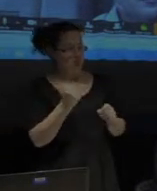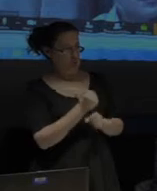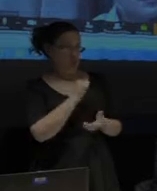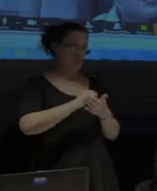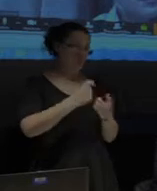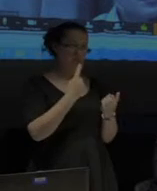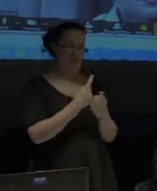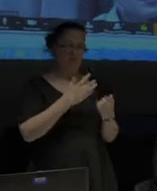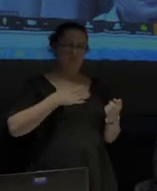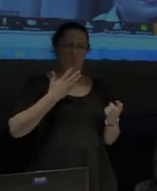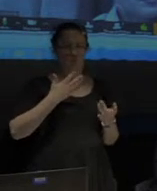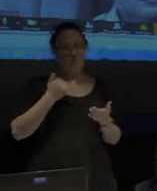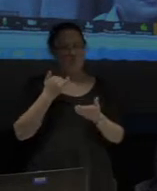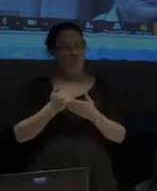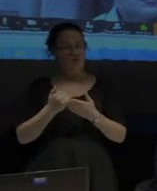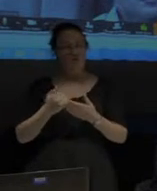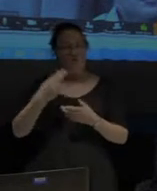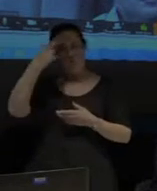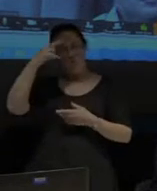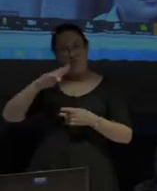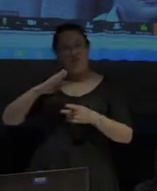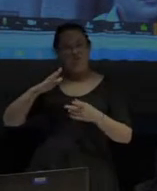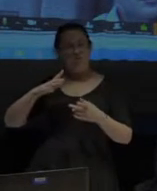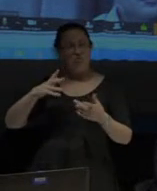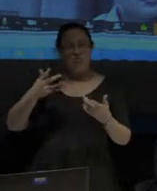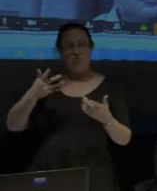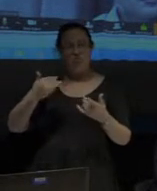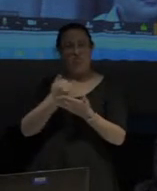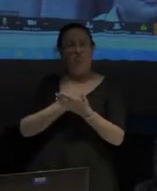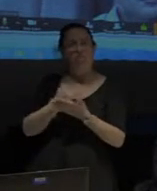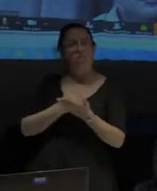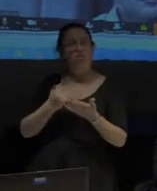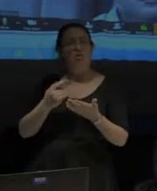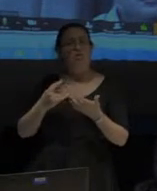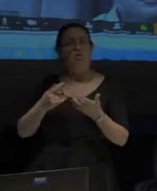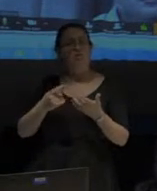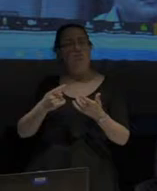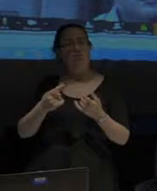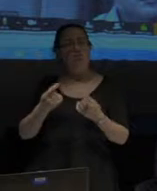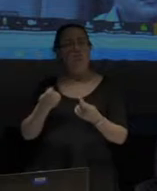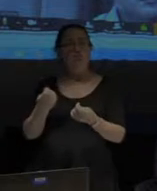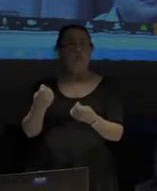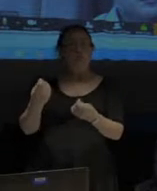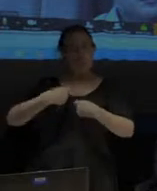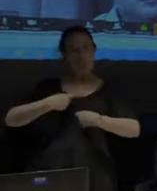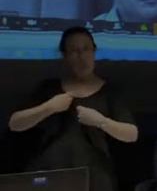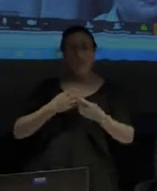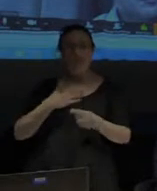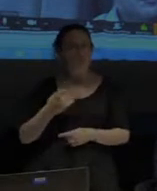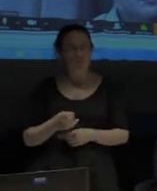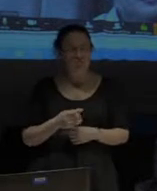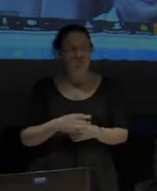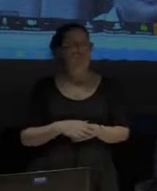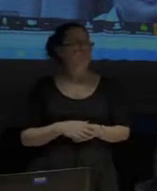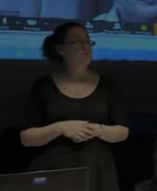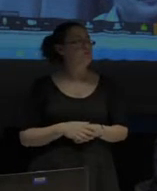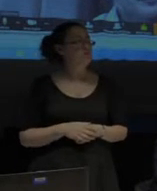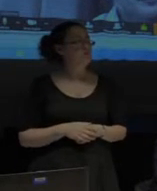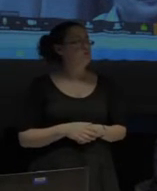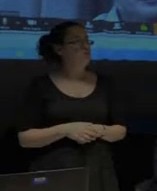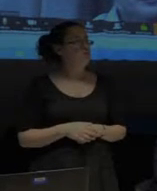own reputation, not just to avoid a lawsuit, but clearly in any commercial business the last thing you want to do is get dragged through anything that's reputationally